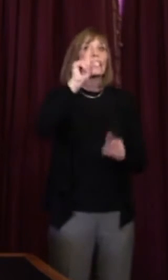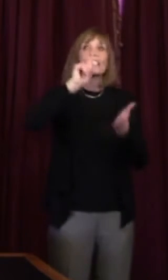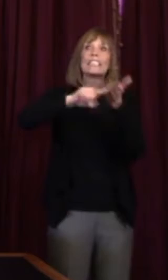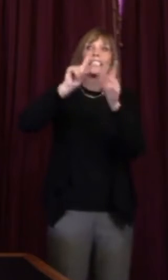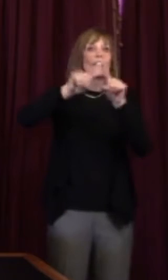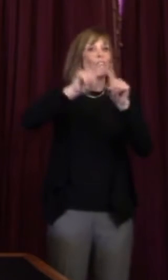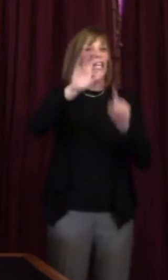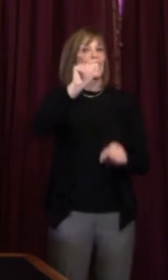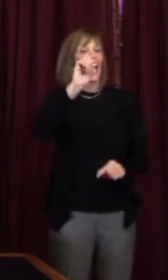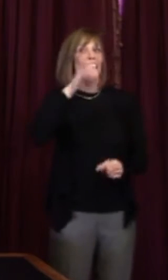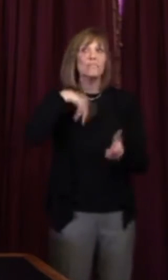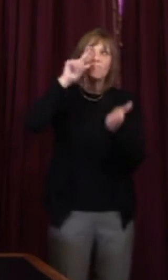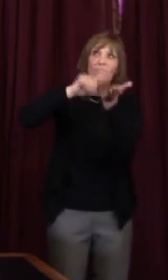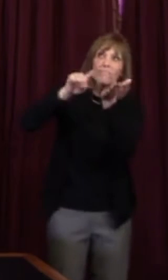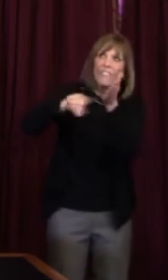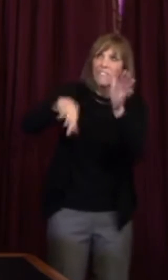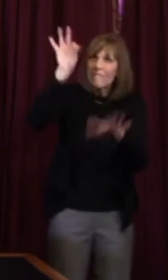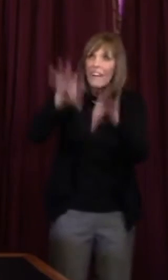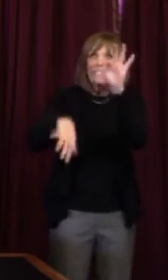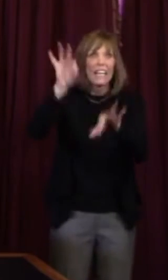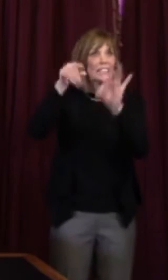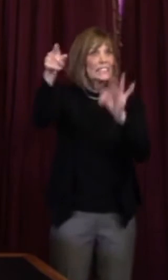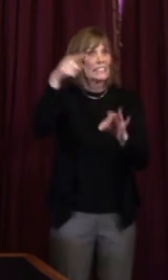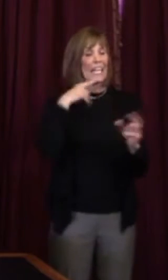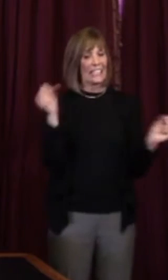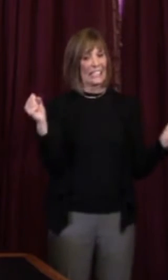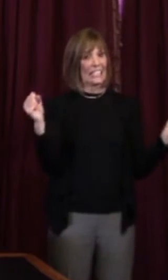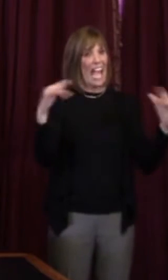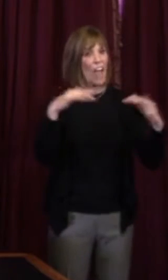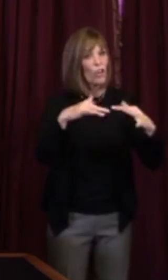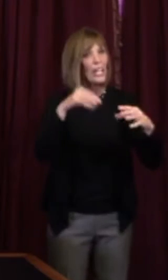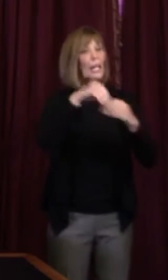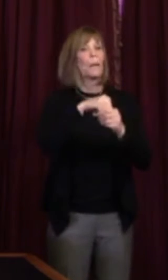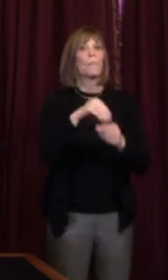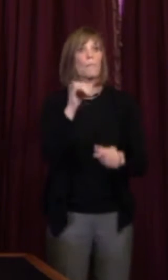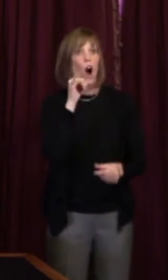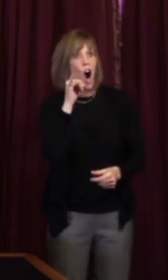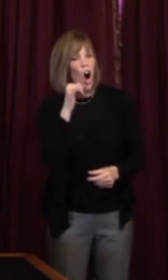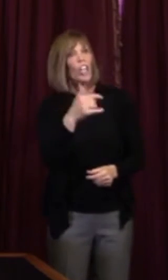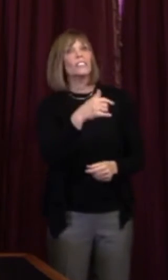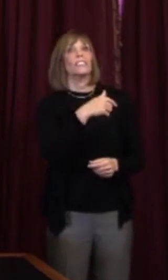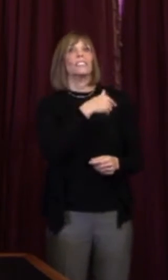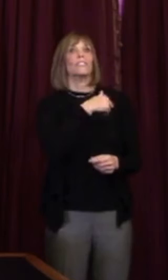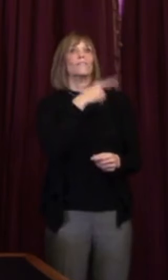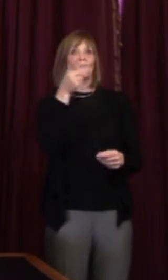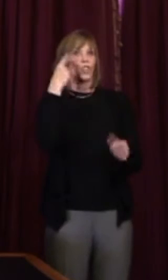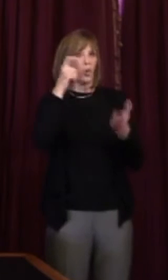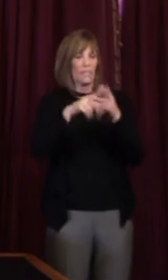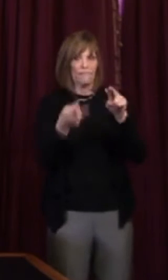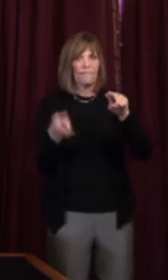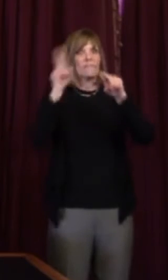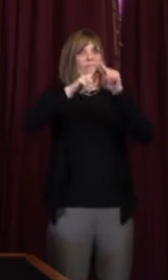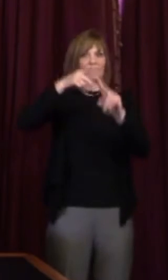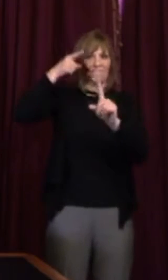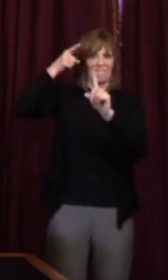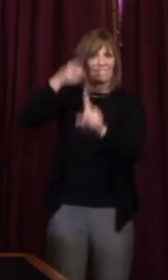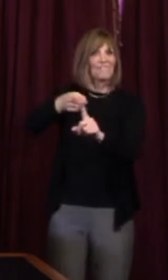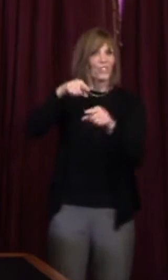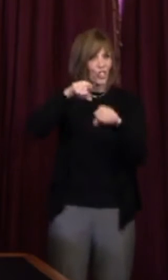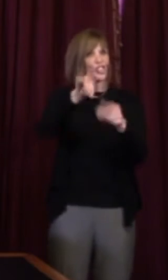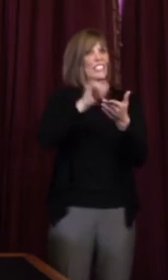were telling us. They were saying that they were gathering in bars. We knew the spikes were attributed during that